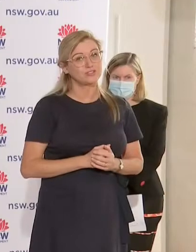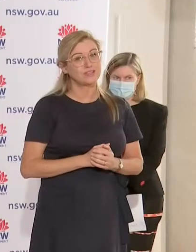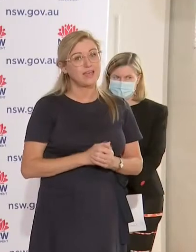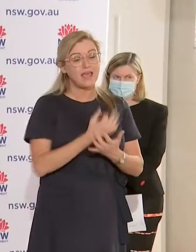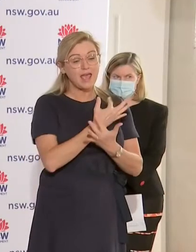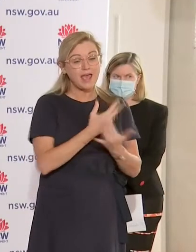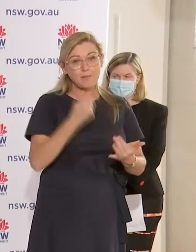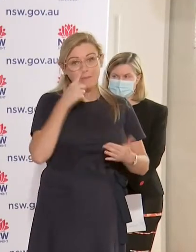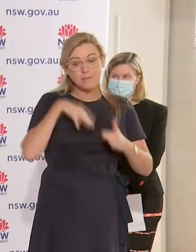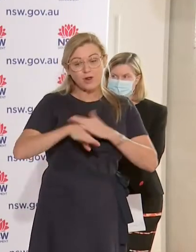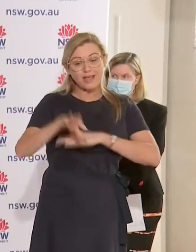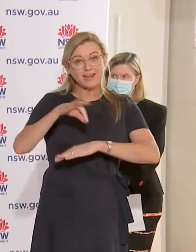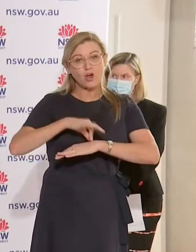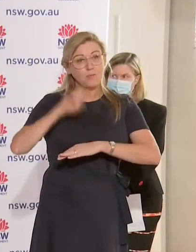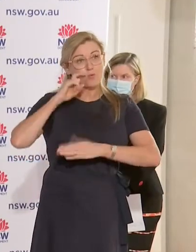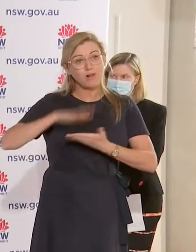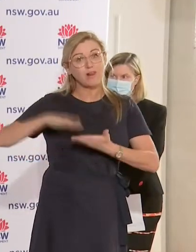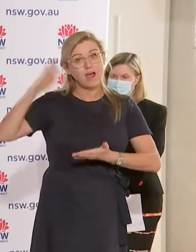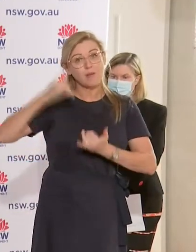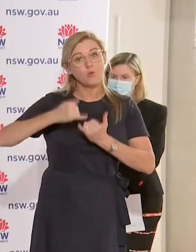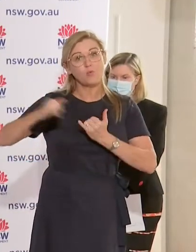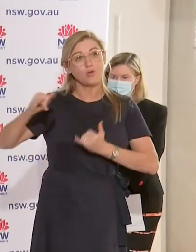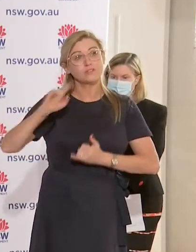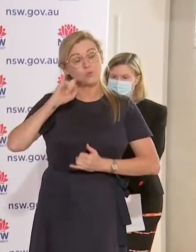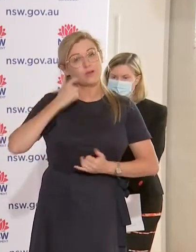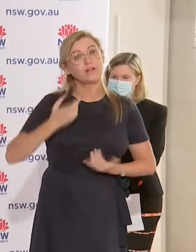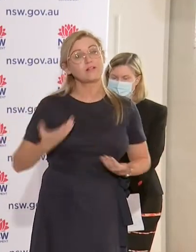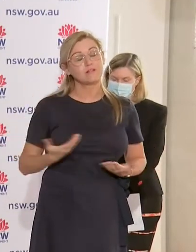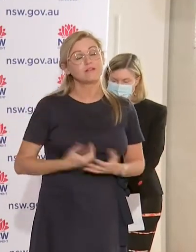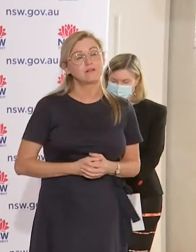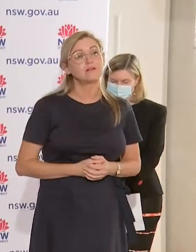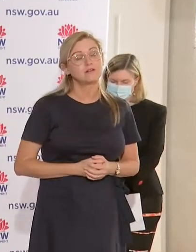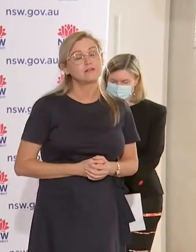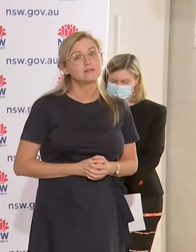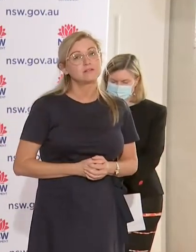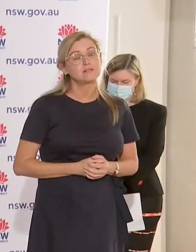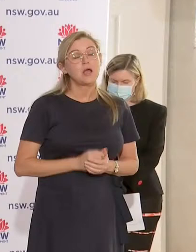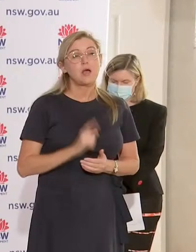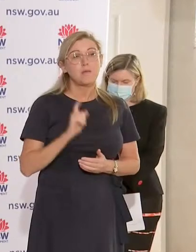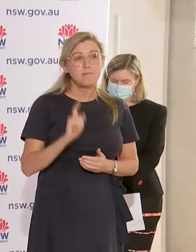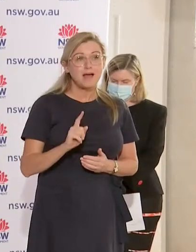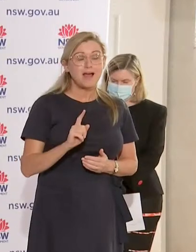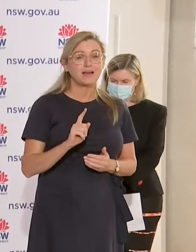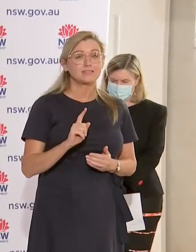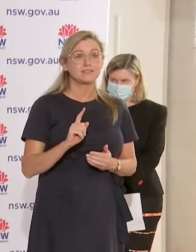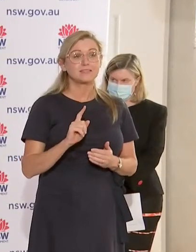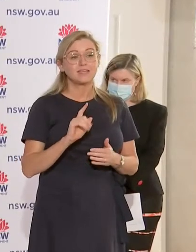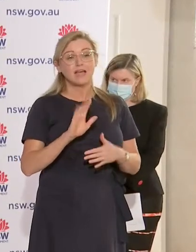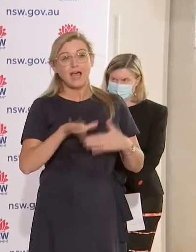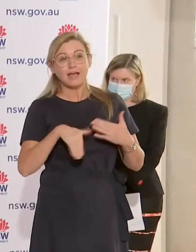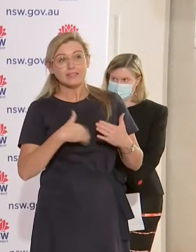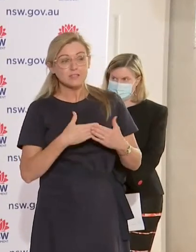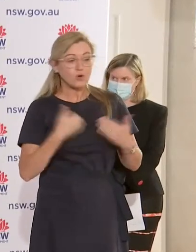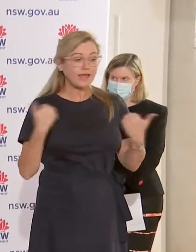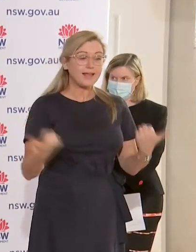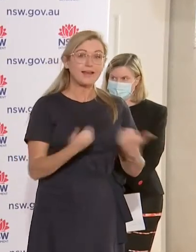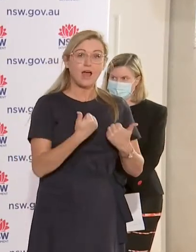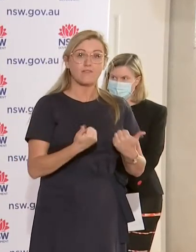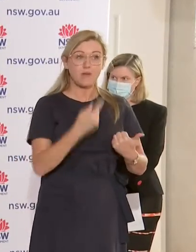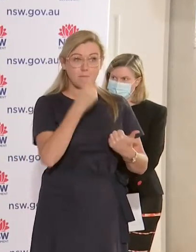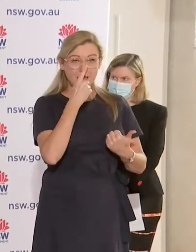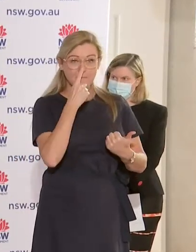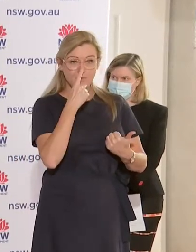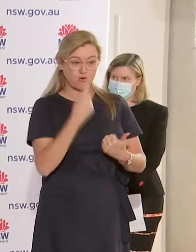hospitalisation or a peak in hospitalisation during that period. And what is most important is that until we have a safe coverage of